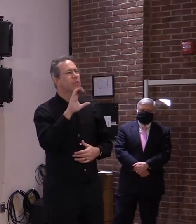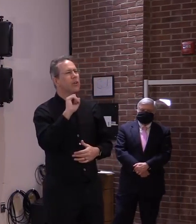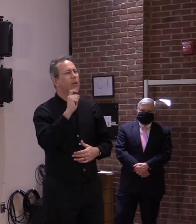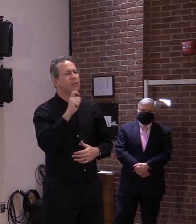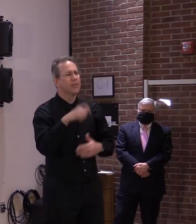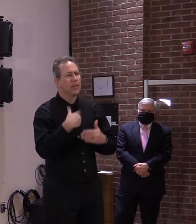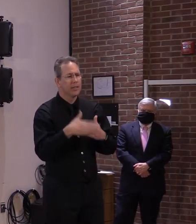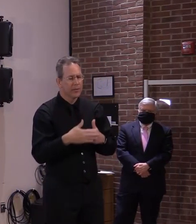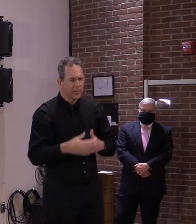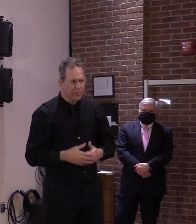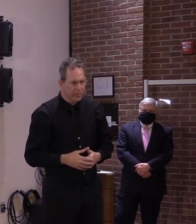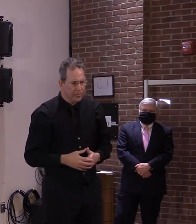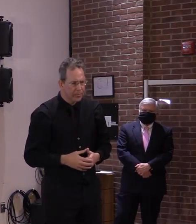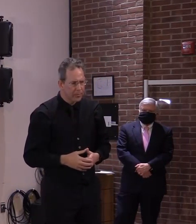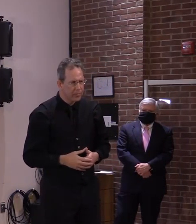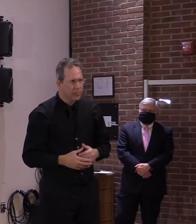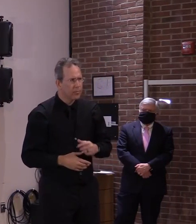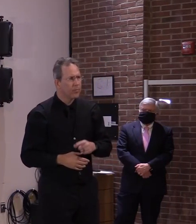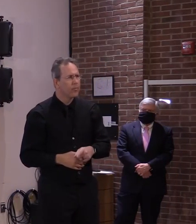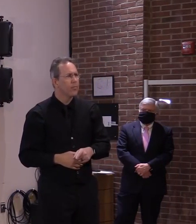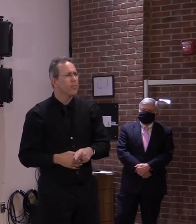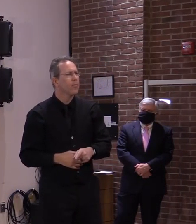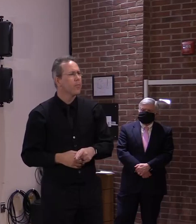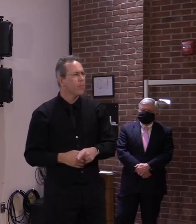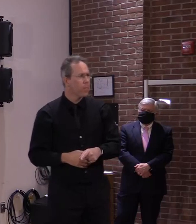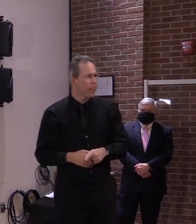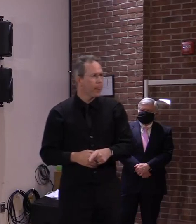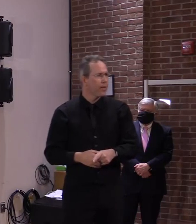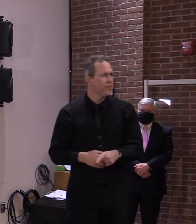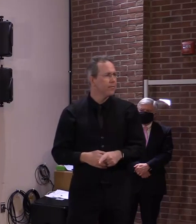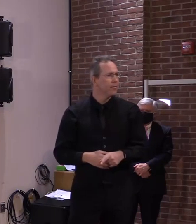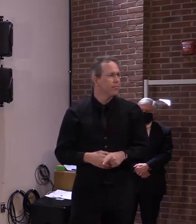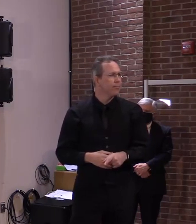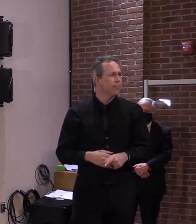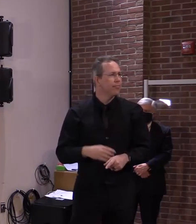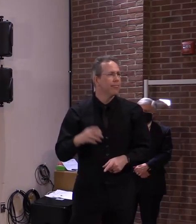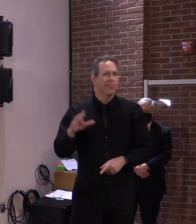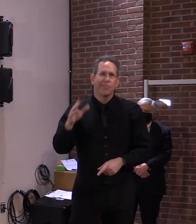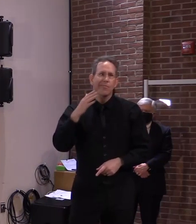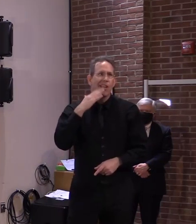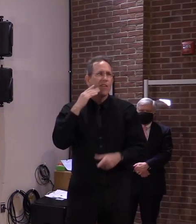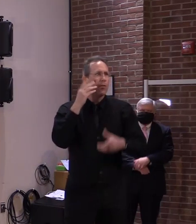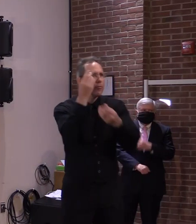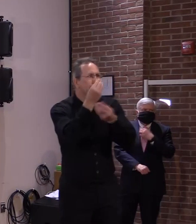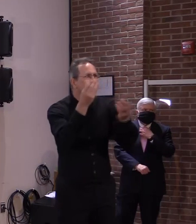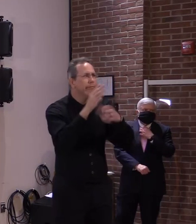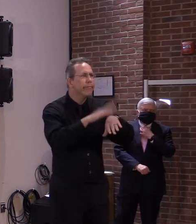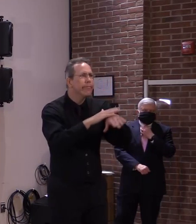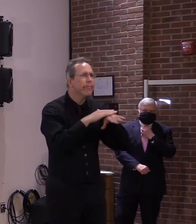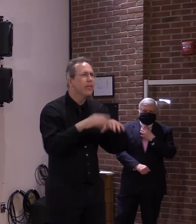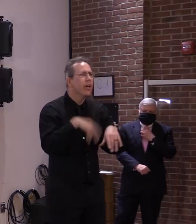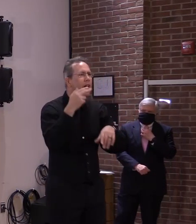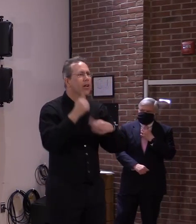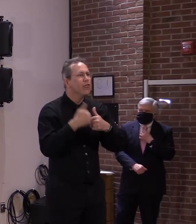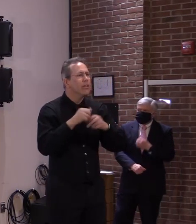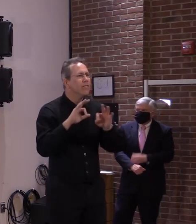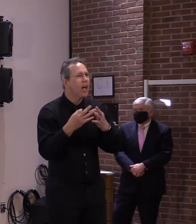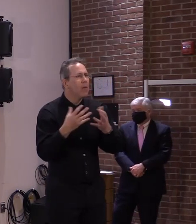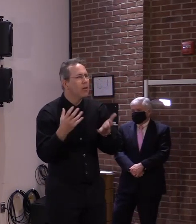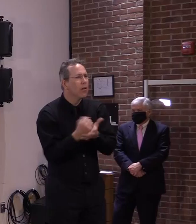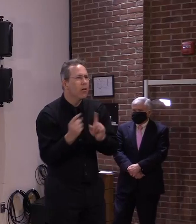Hi. First, I want to thank you for your announcement about the high-risk families. I've already heard from a couple of them who I spoke with recently who said they're very relieved to hear that